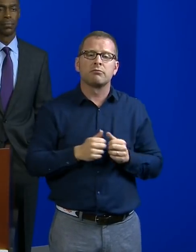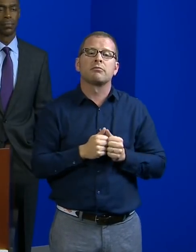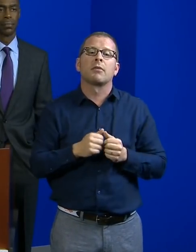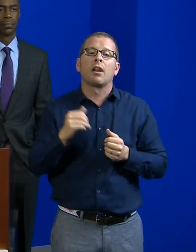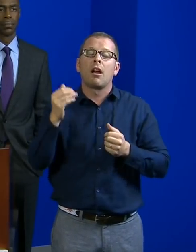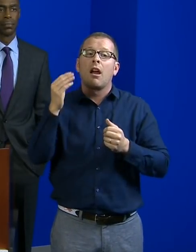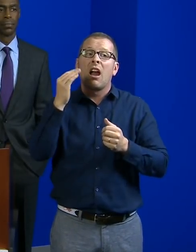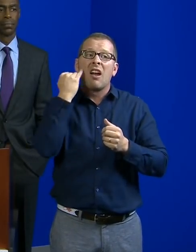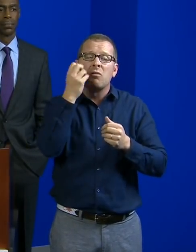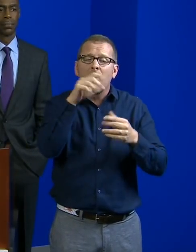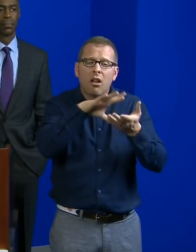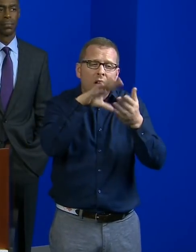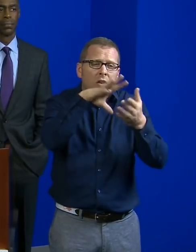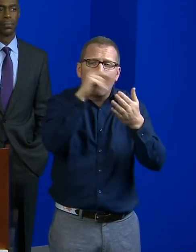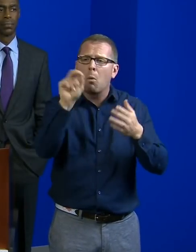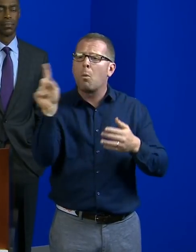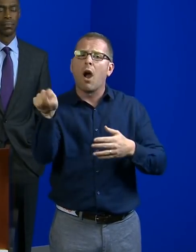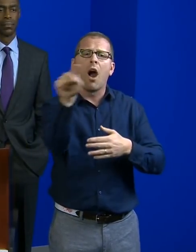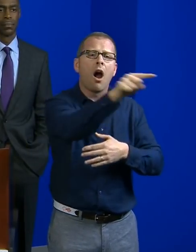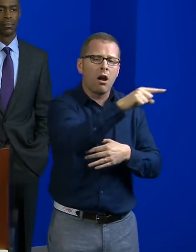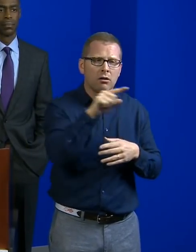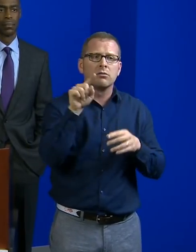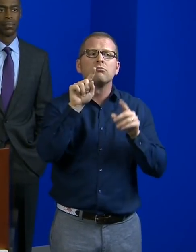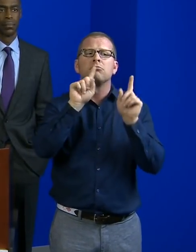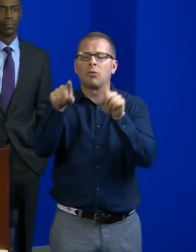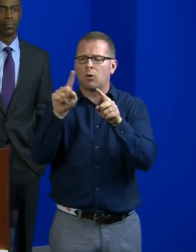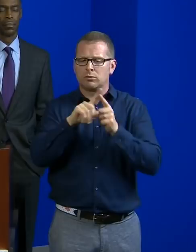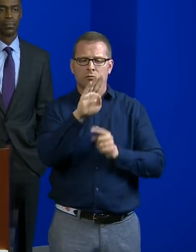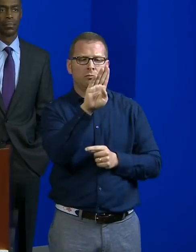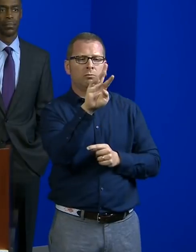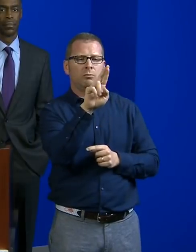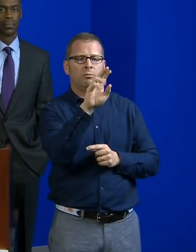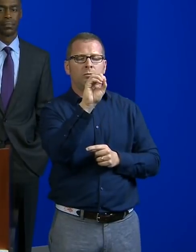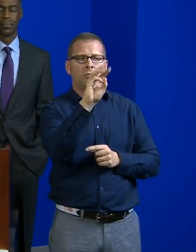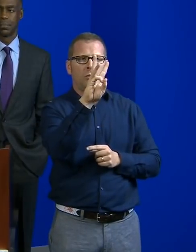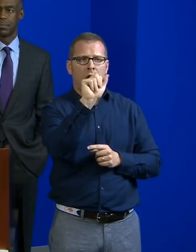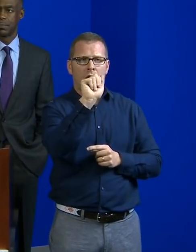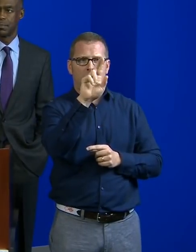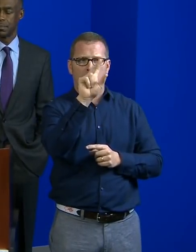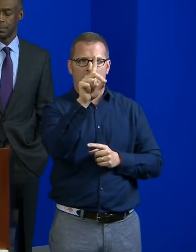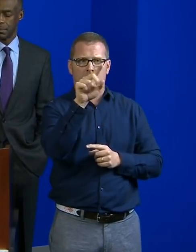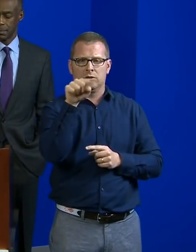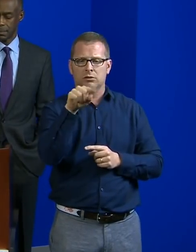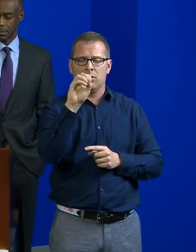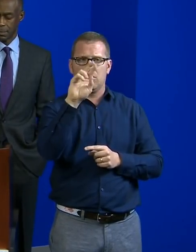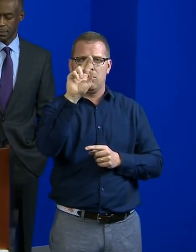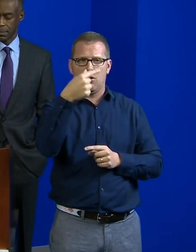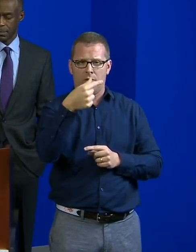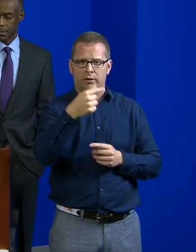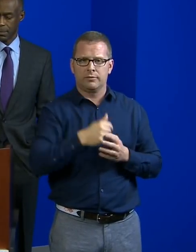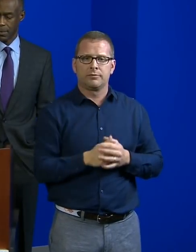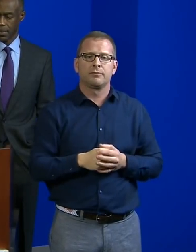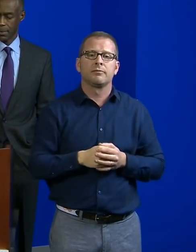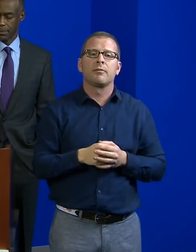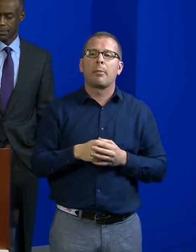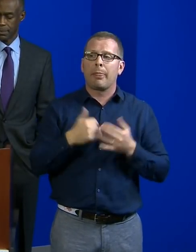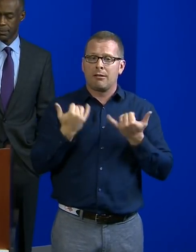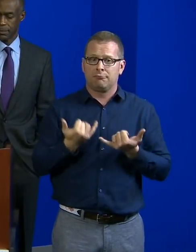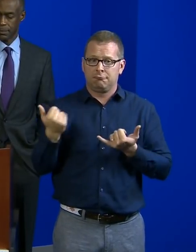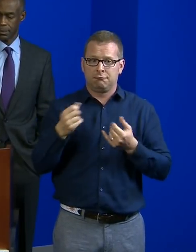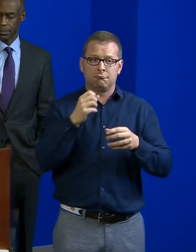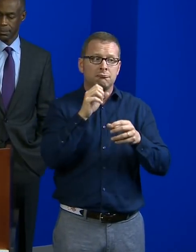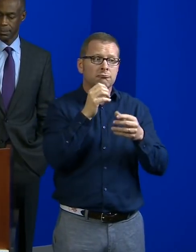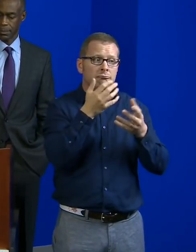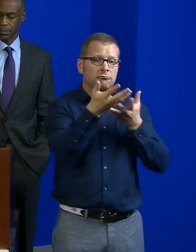partners for transition to recovery shelters if needed. County government operations will be closed on Thursday